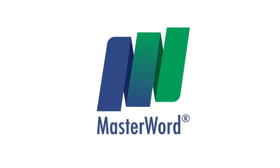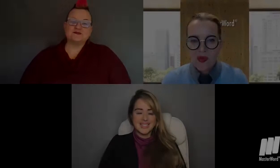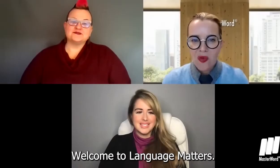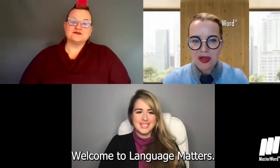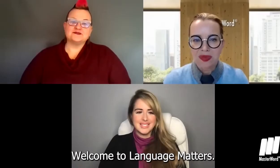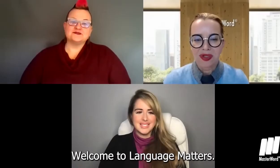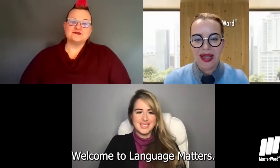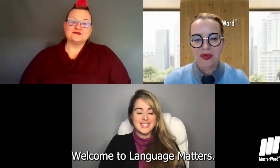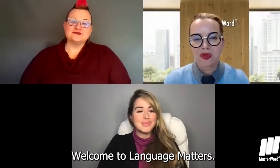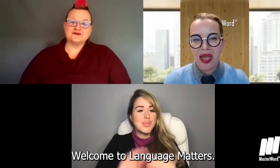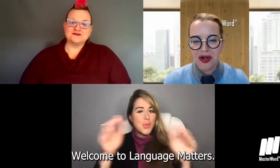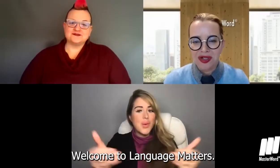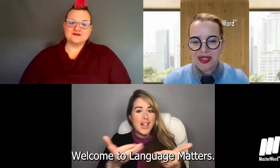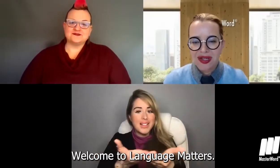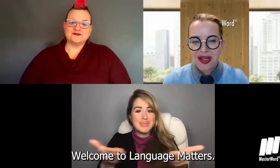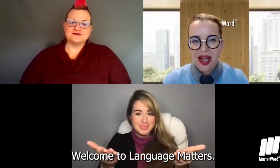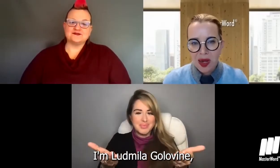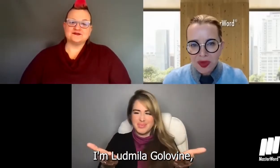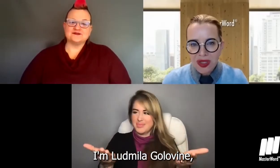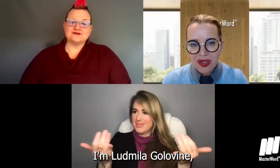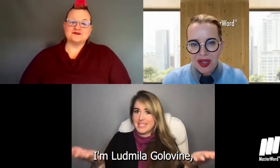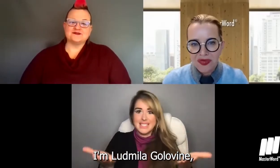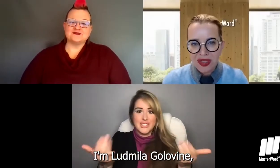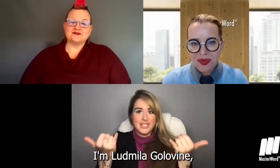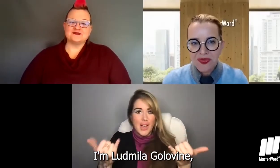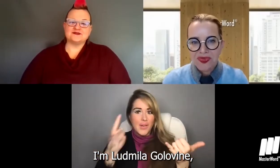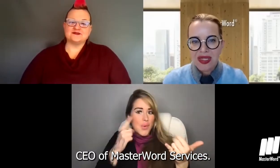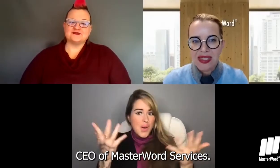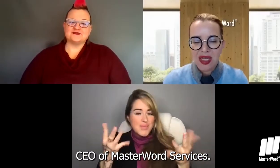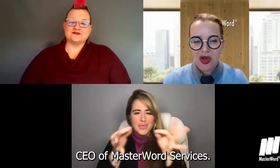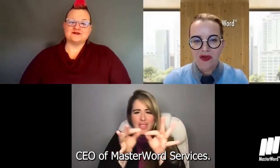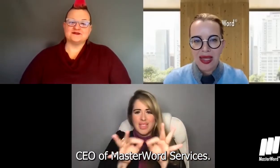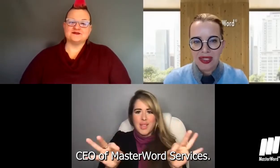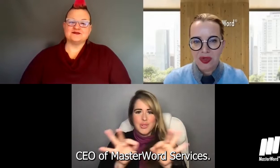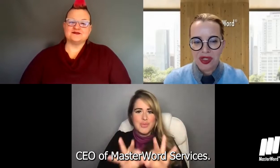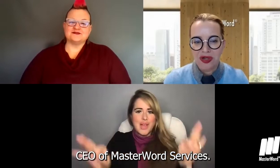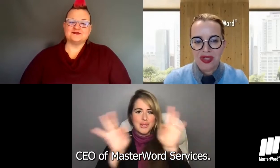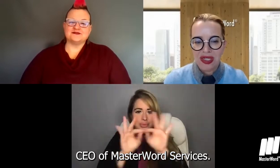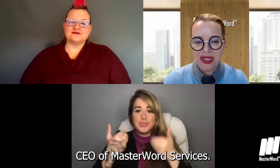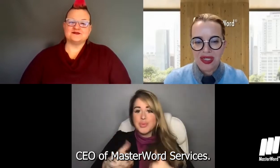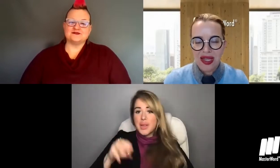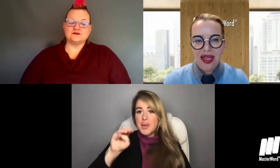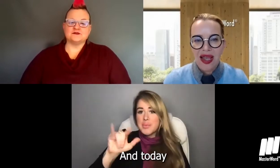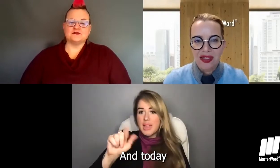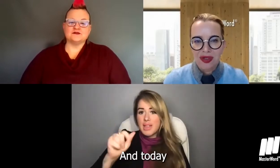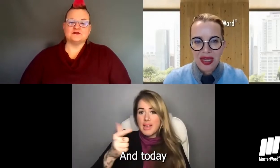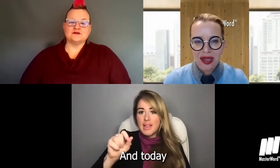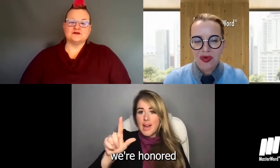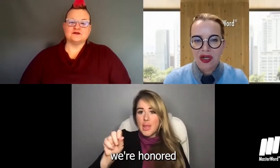Welcome to Language Matters. I'm Ludmilla Golovine, CEO of Master Word Services, and today we're